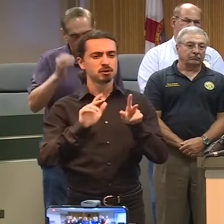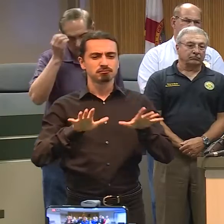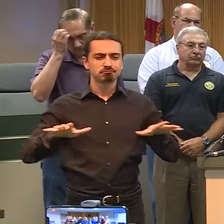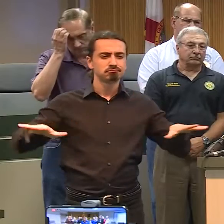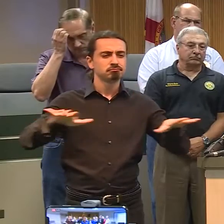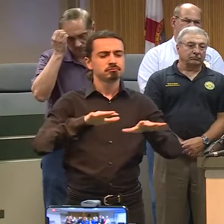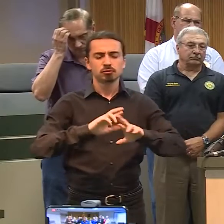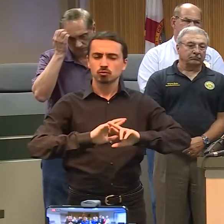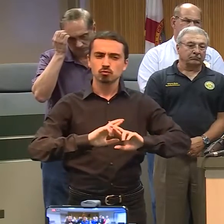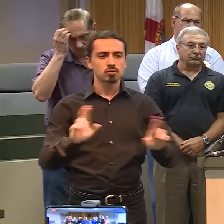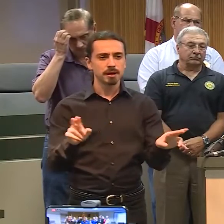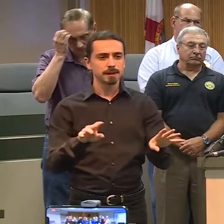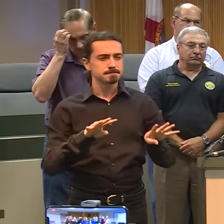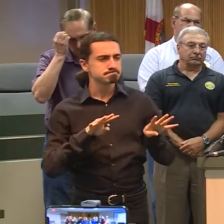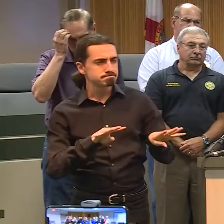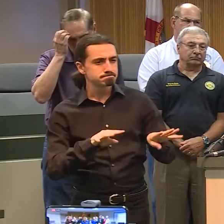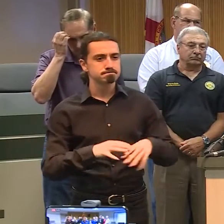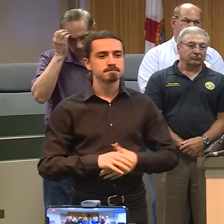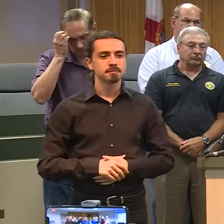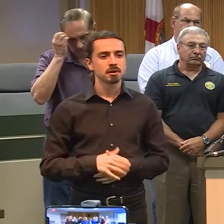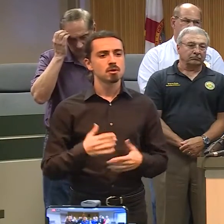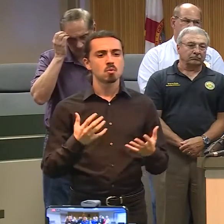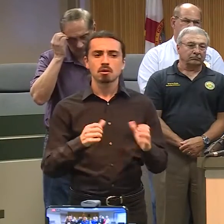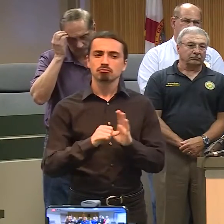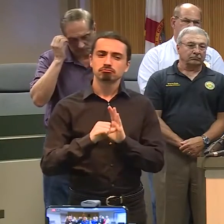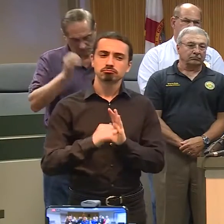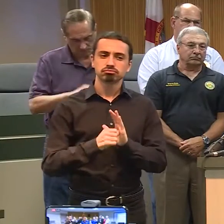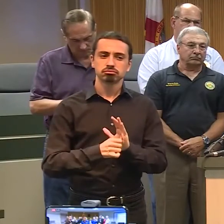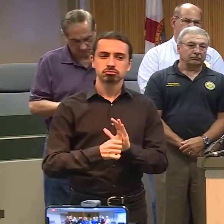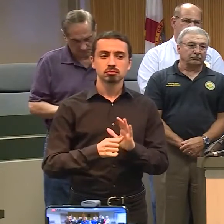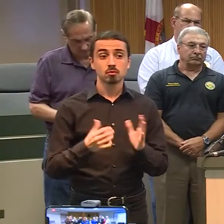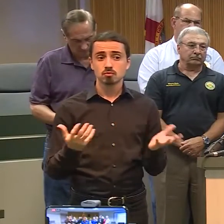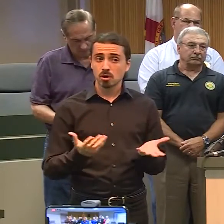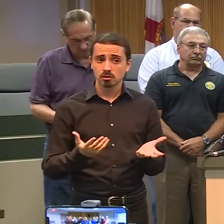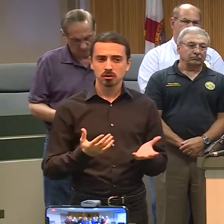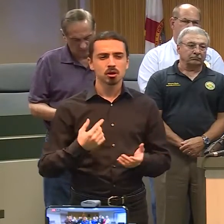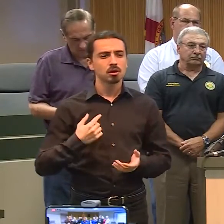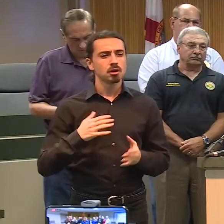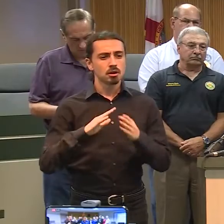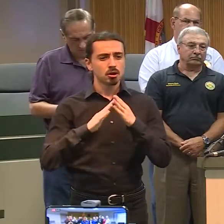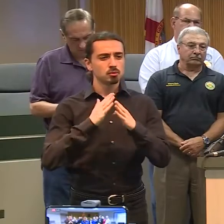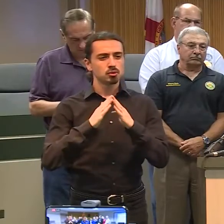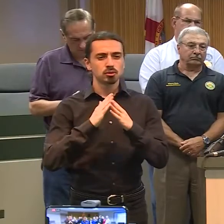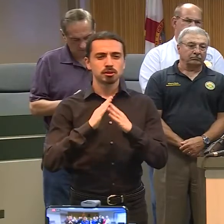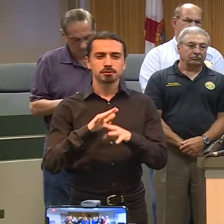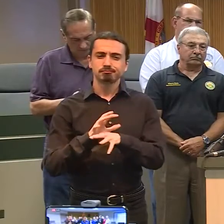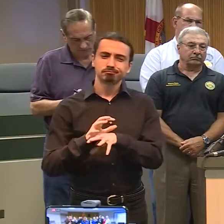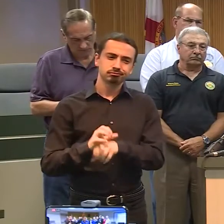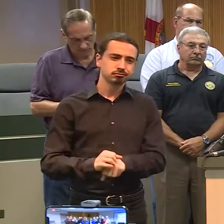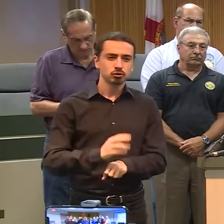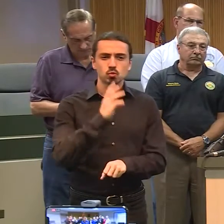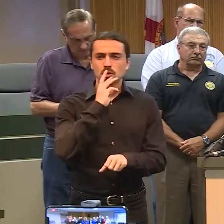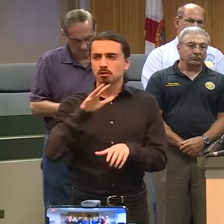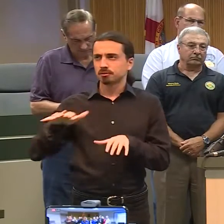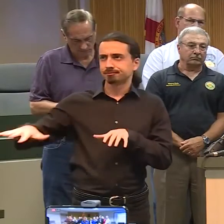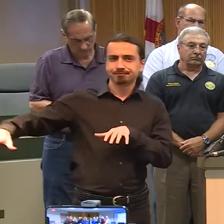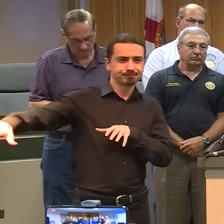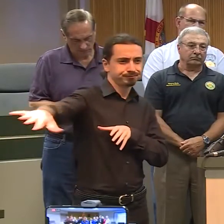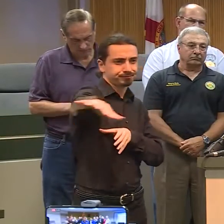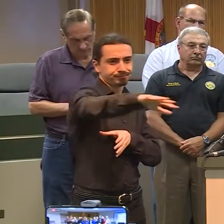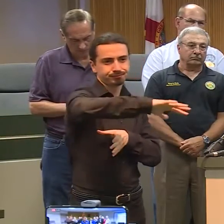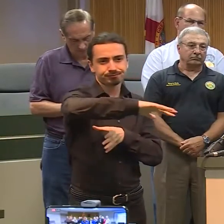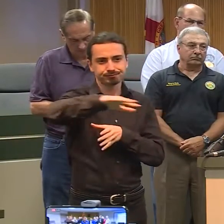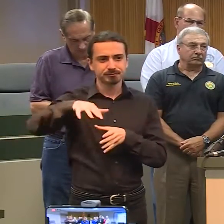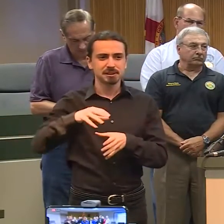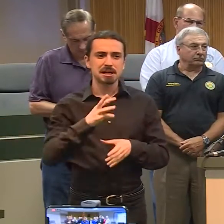to emphasize is that we are a waterway community. We are flanked by the St. Johns River and Doctors Lake, and we